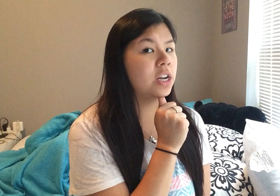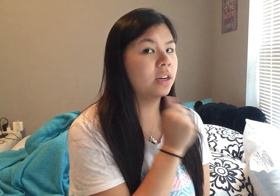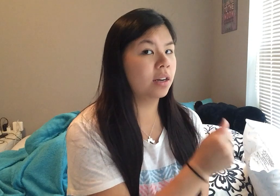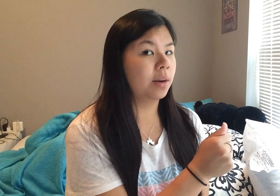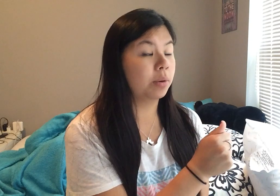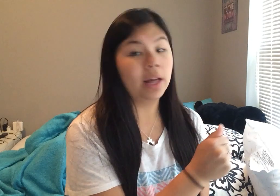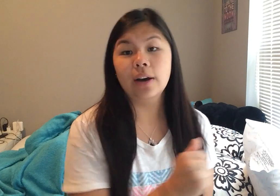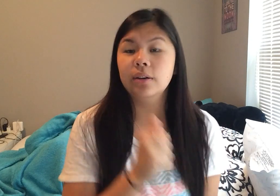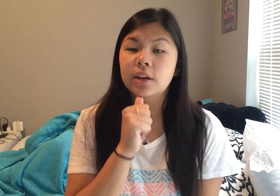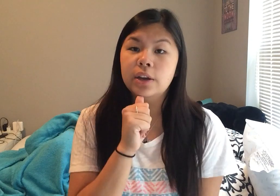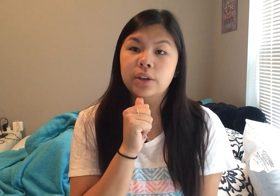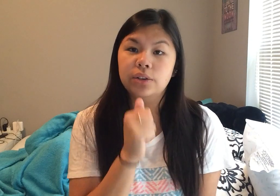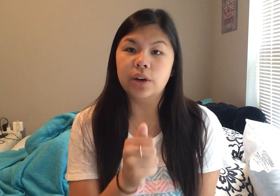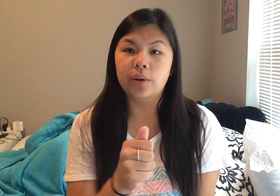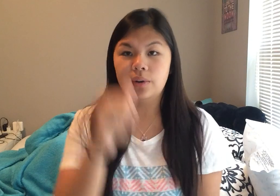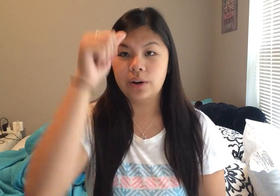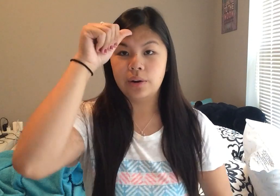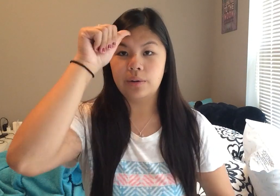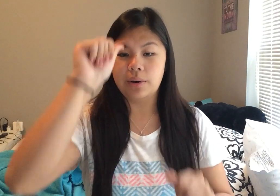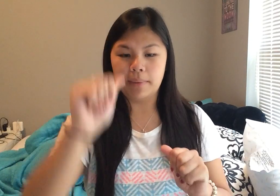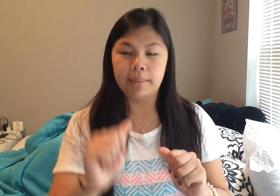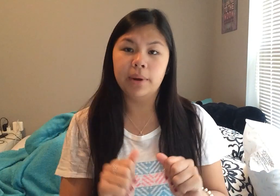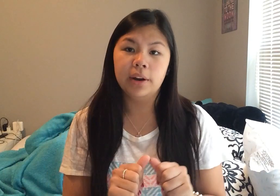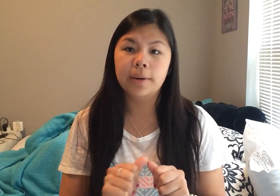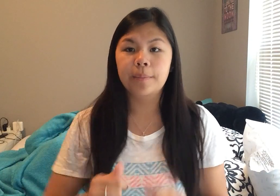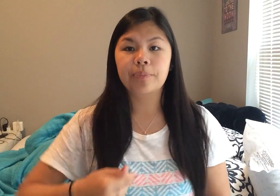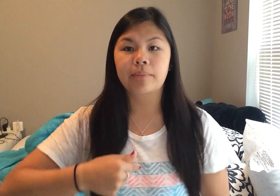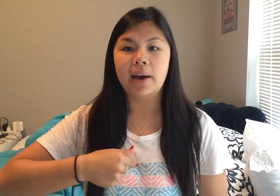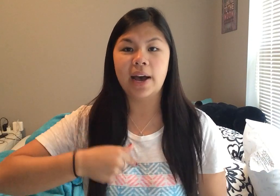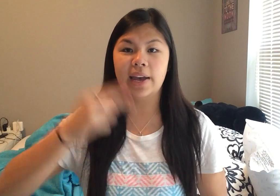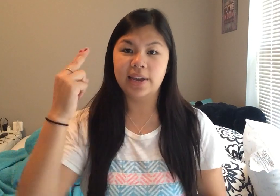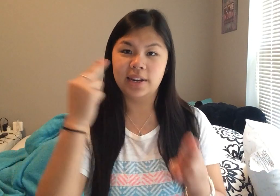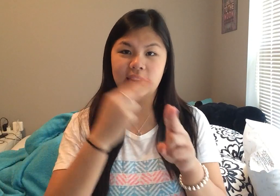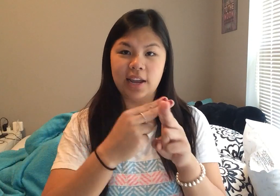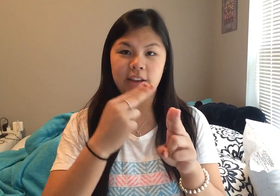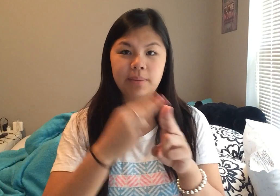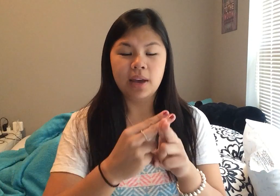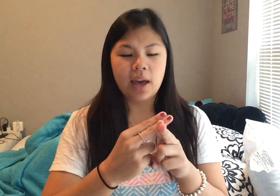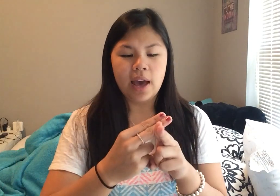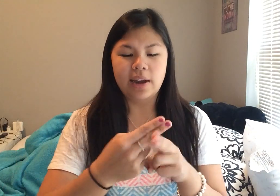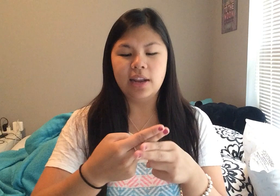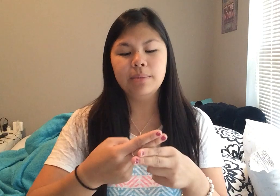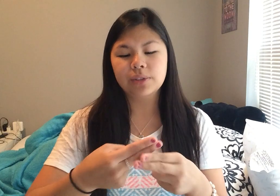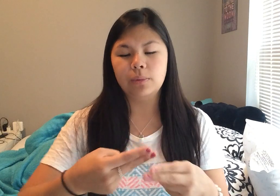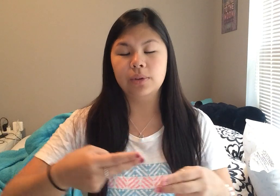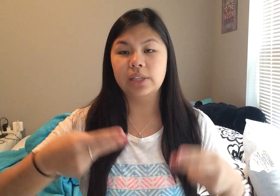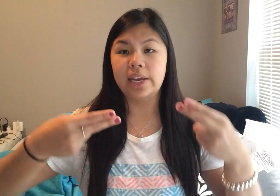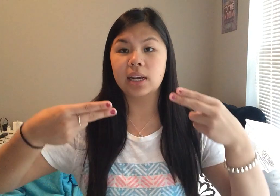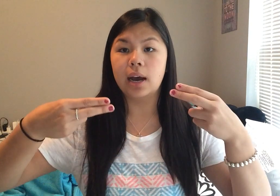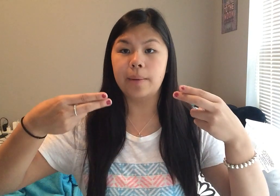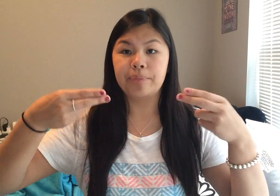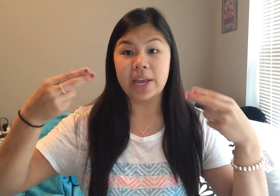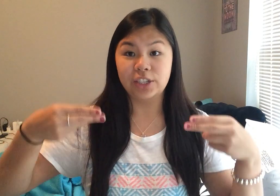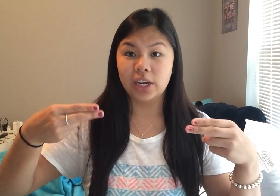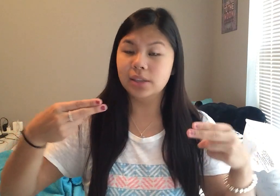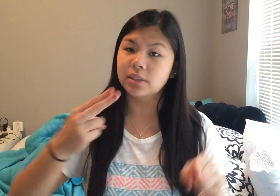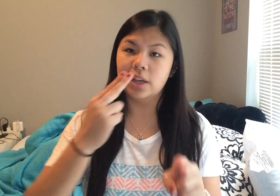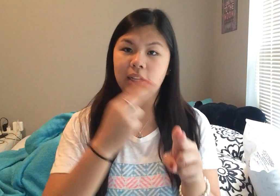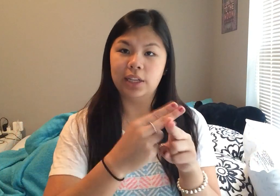chin and pull out. Don't remember my name. And name is almost like H hands, and then they just